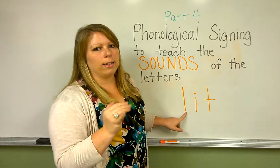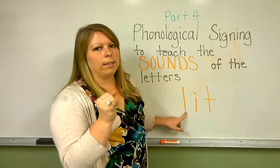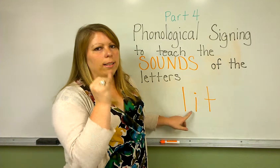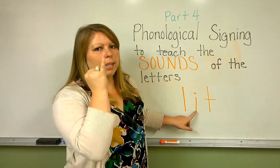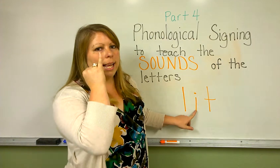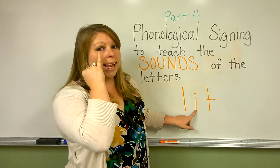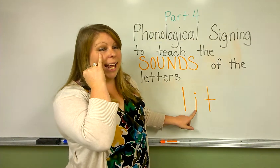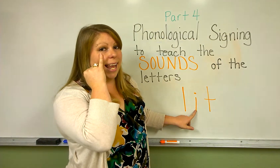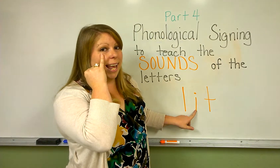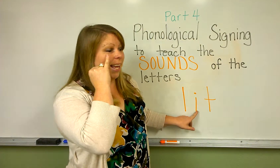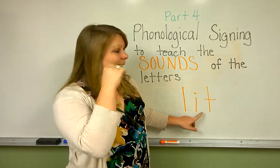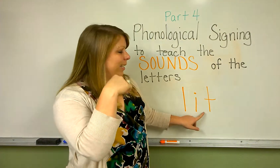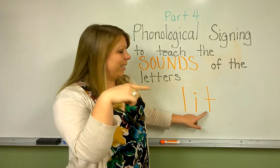o, it,